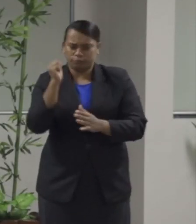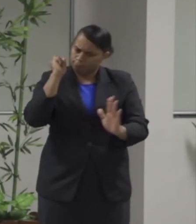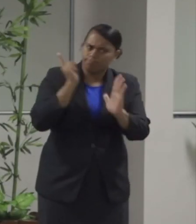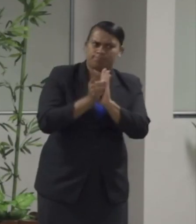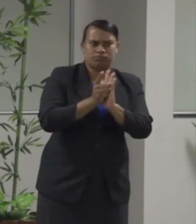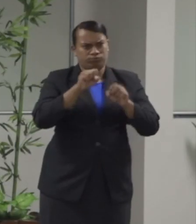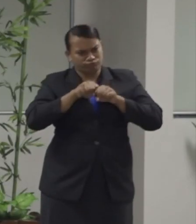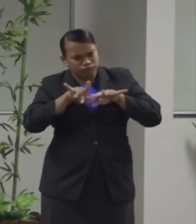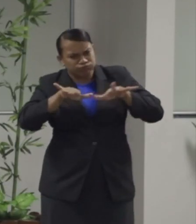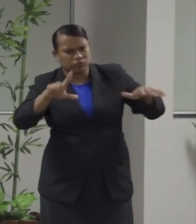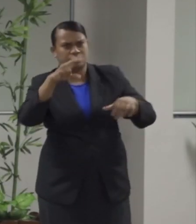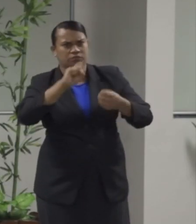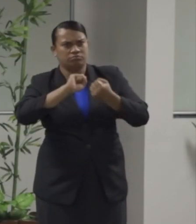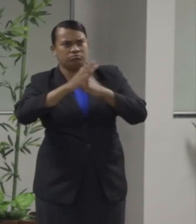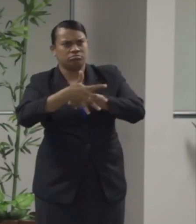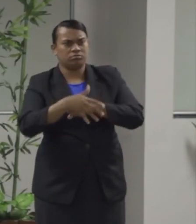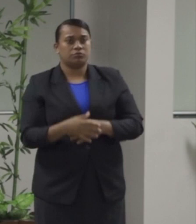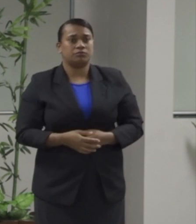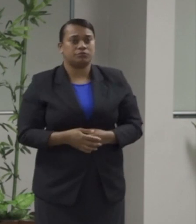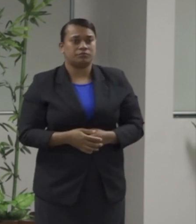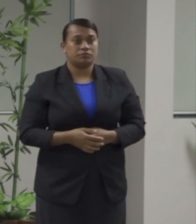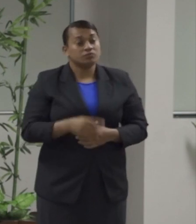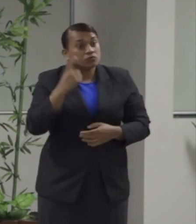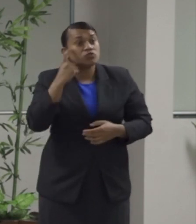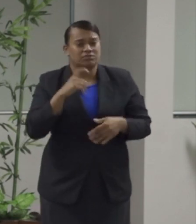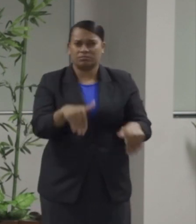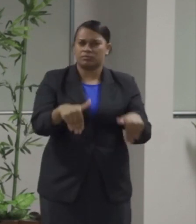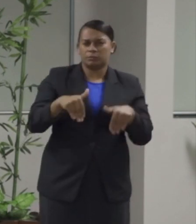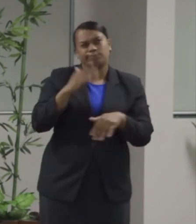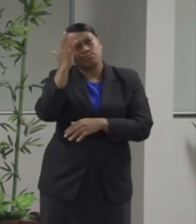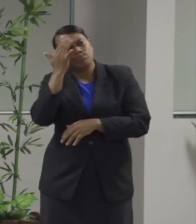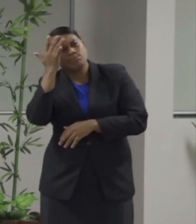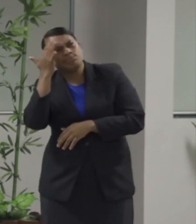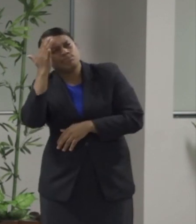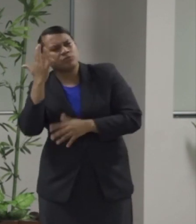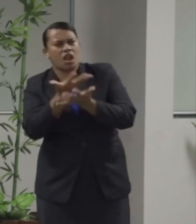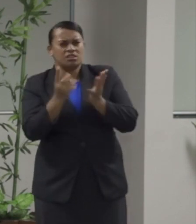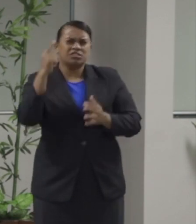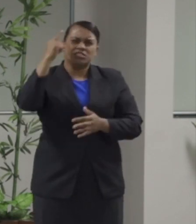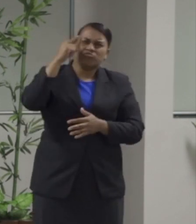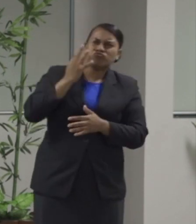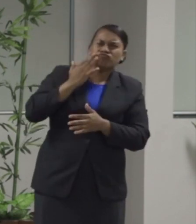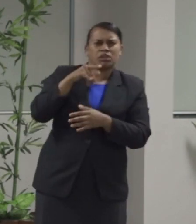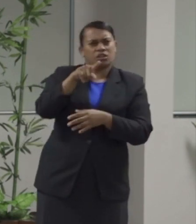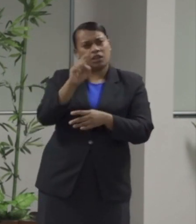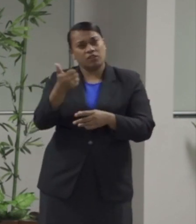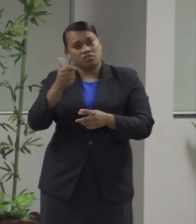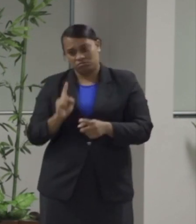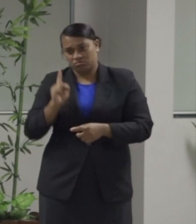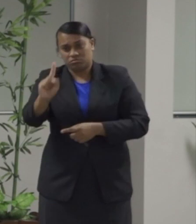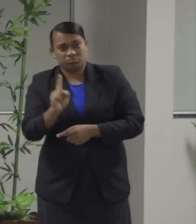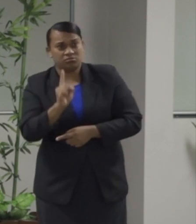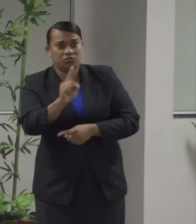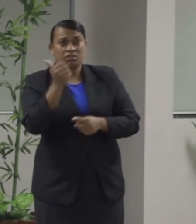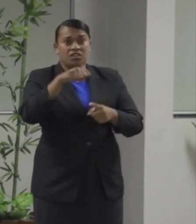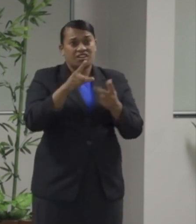killer. Take a moment to think about it this way. Think of everywhere you've been, everything you've been up to,